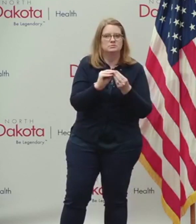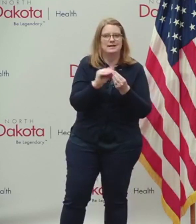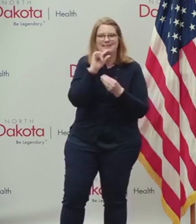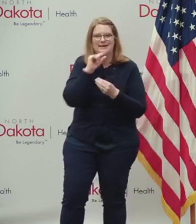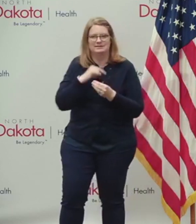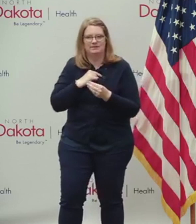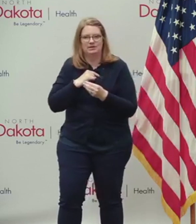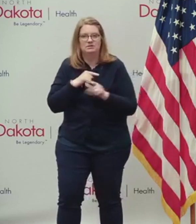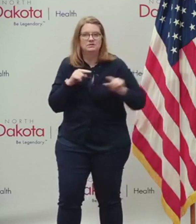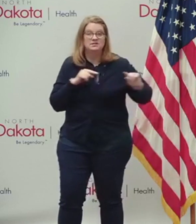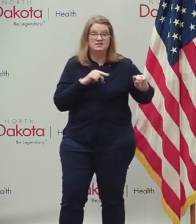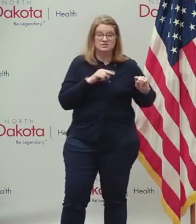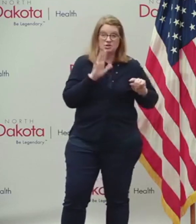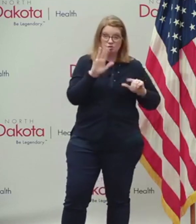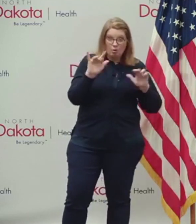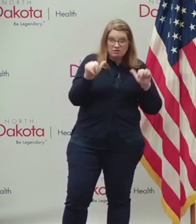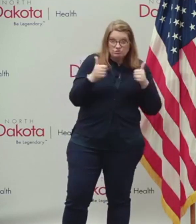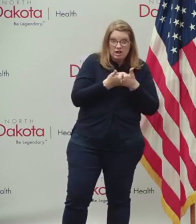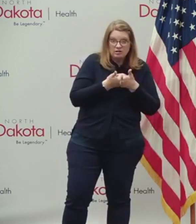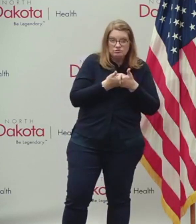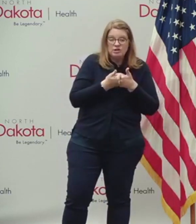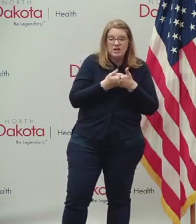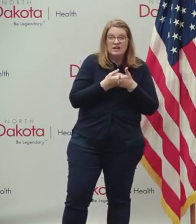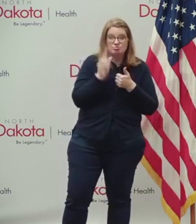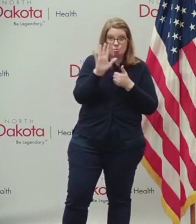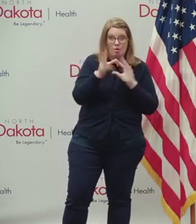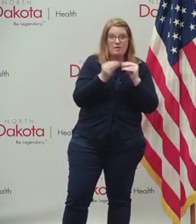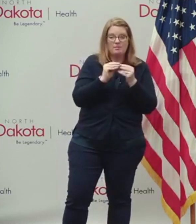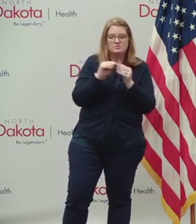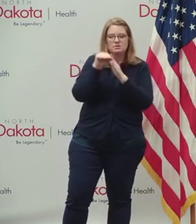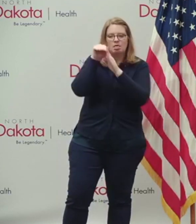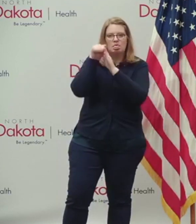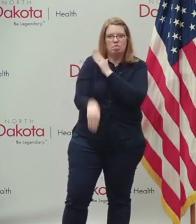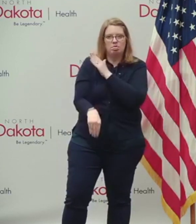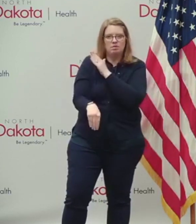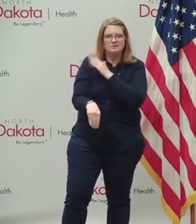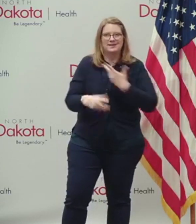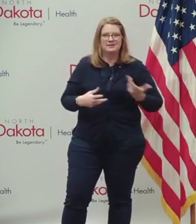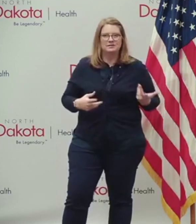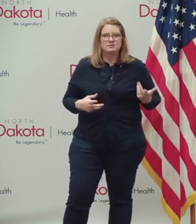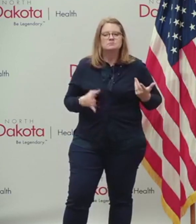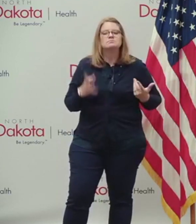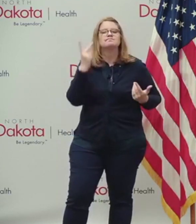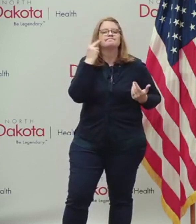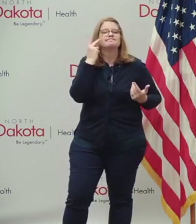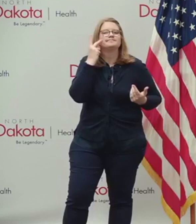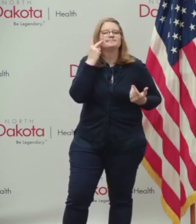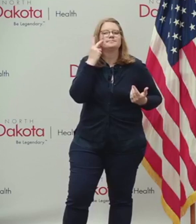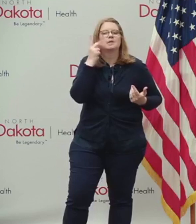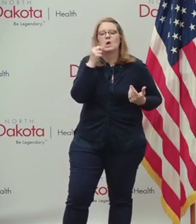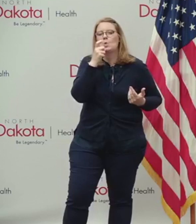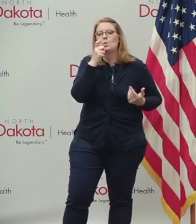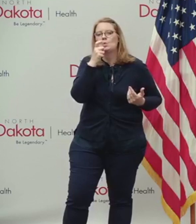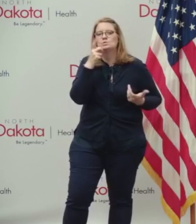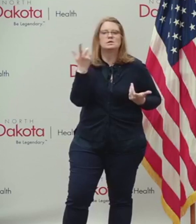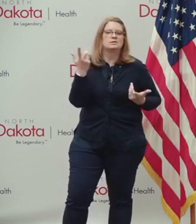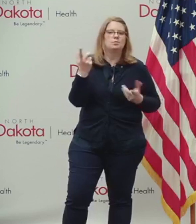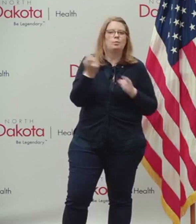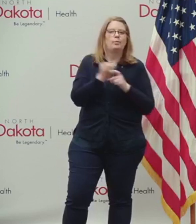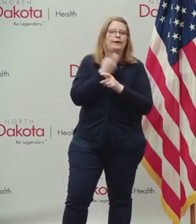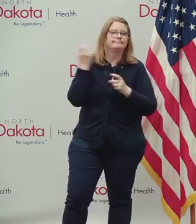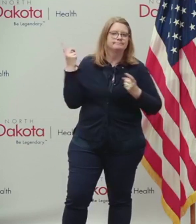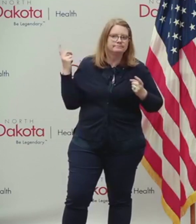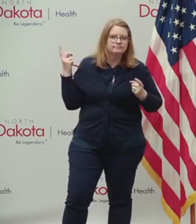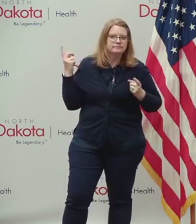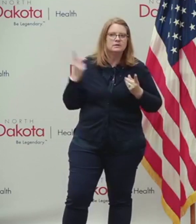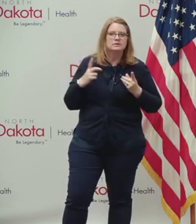today. That's the challenge, and we'll mark what your starting point is now, and we'll see who's going to be on the leaderboard in terms of taking